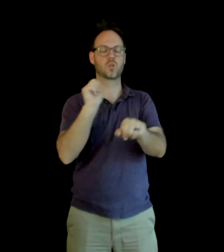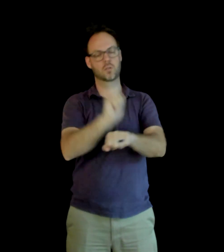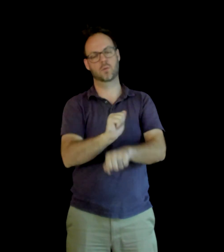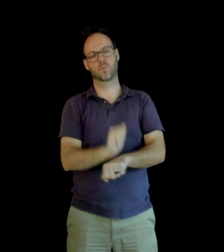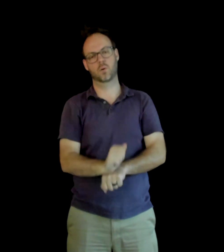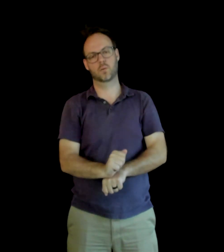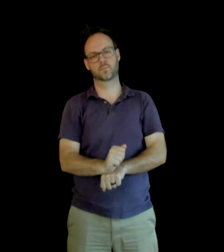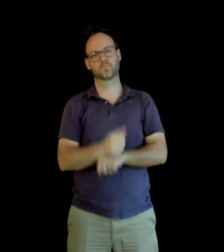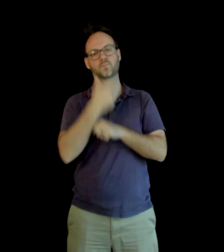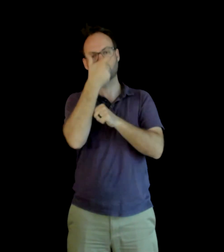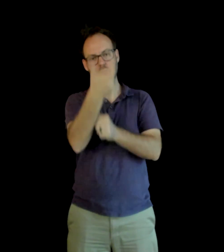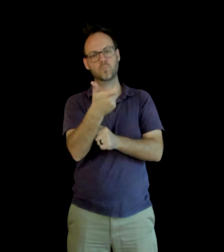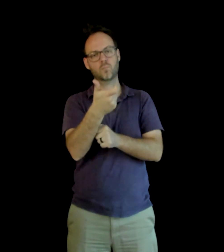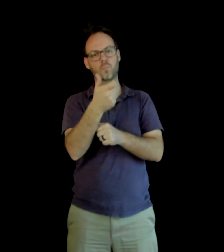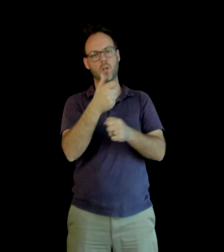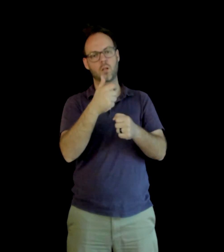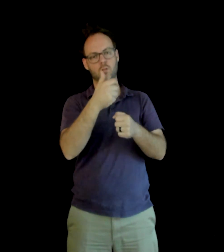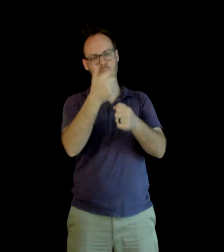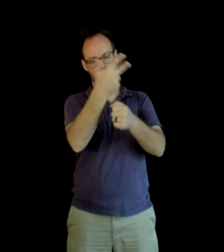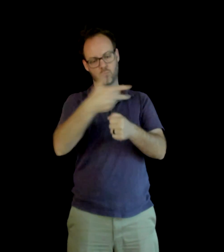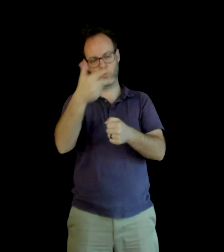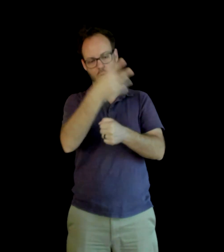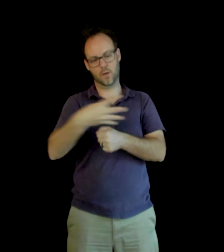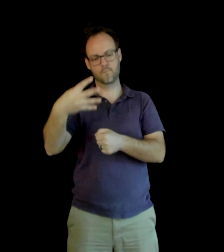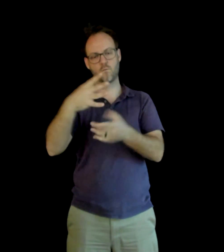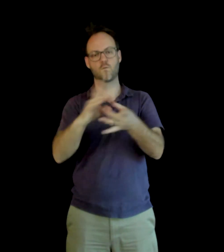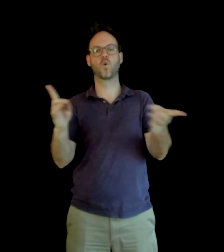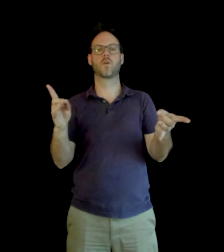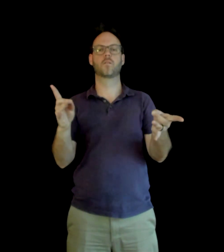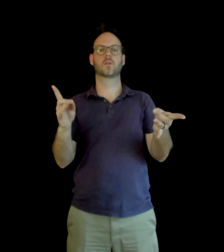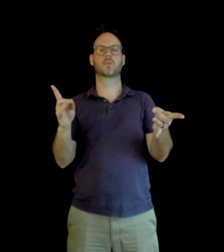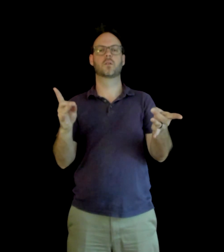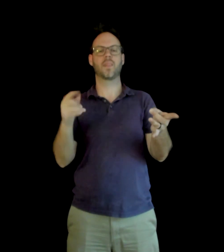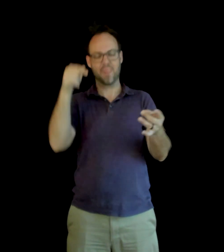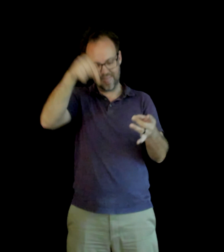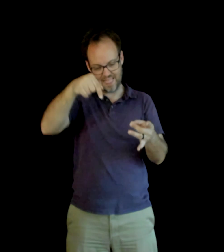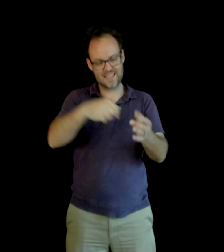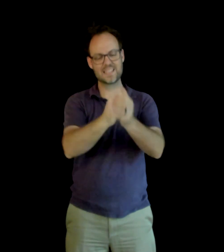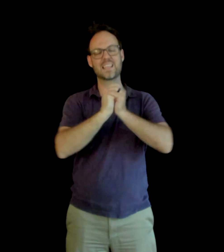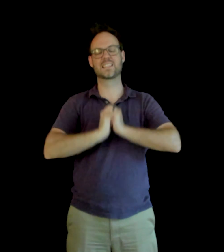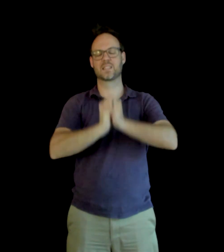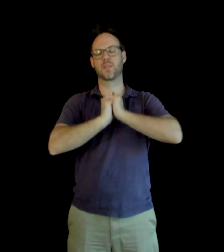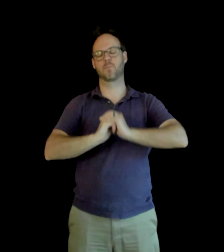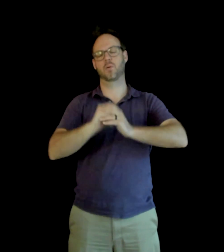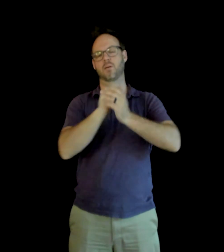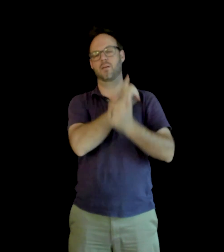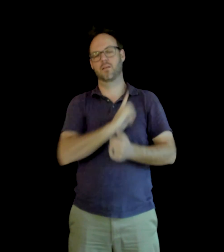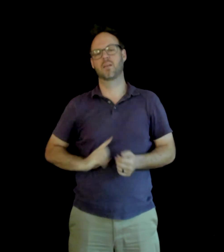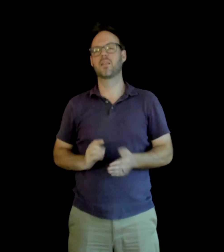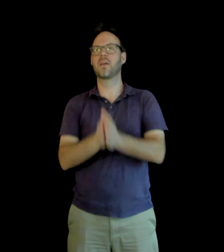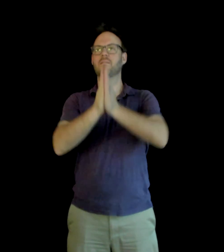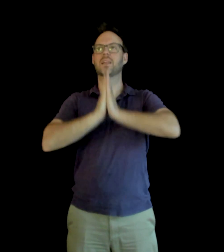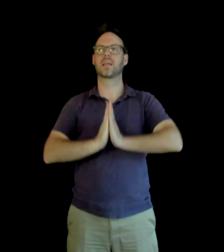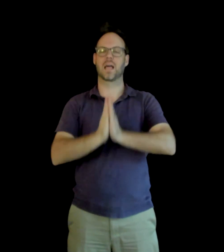mercy at work. Take a look at verses 3 and 4. This is really the prayer that David is asking in the